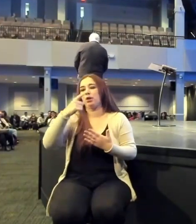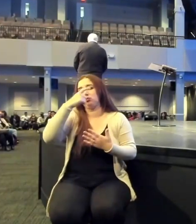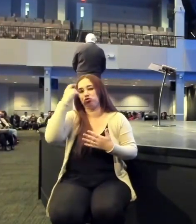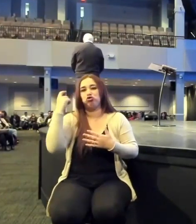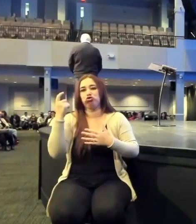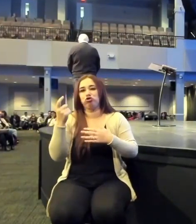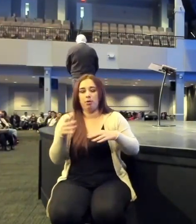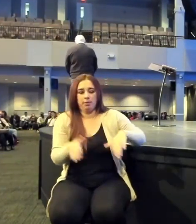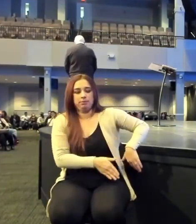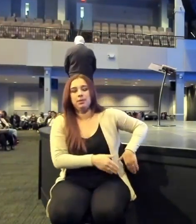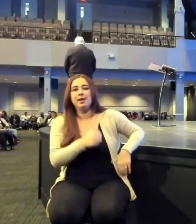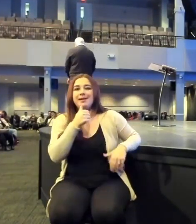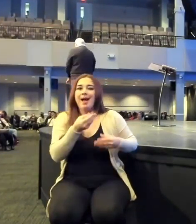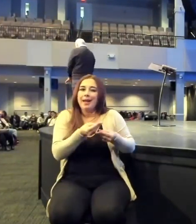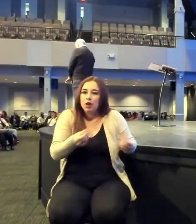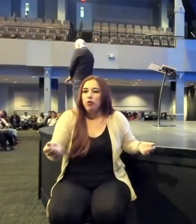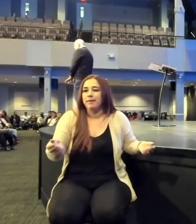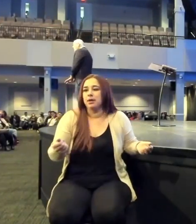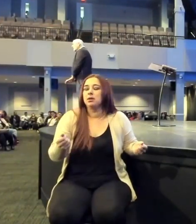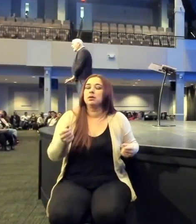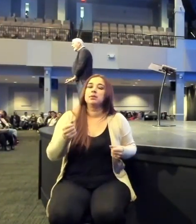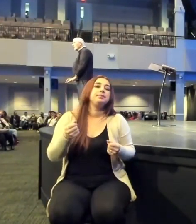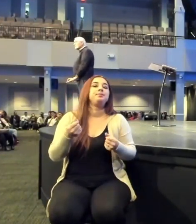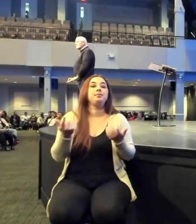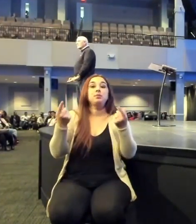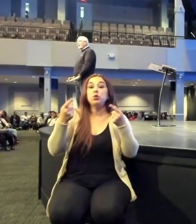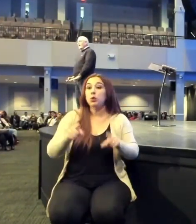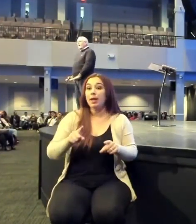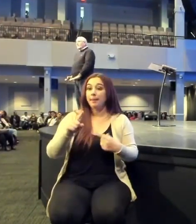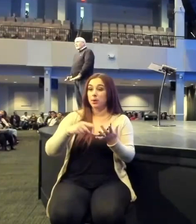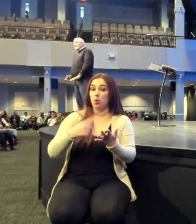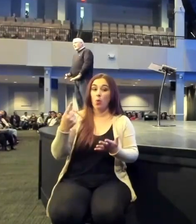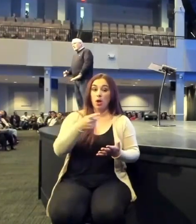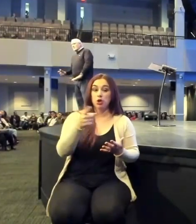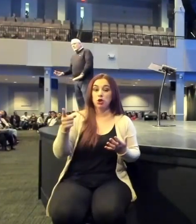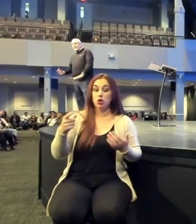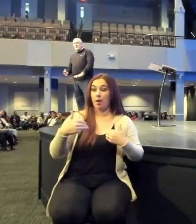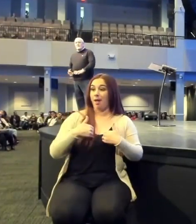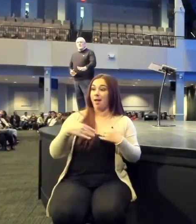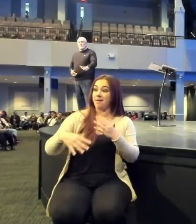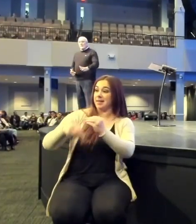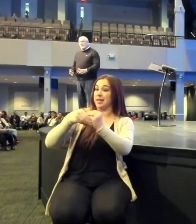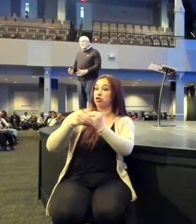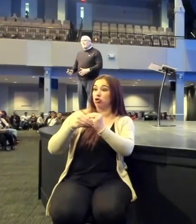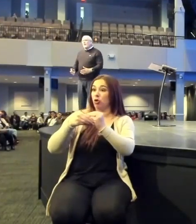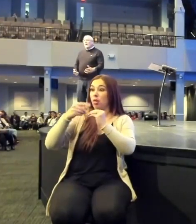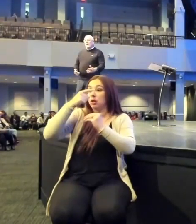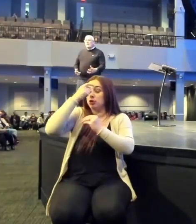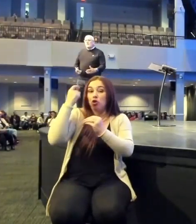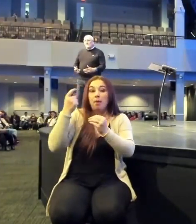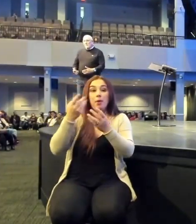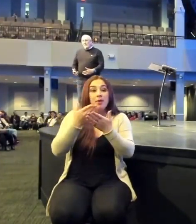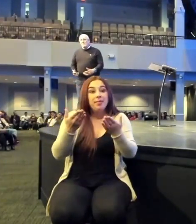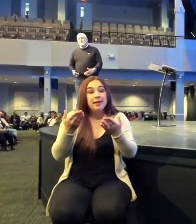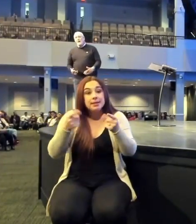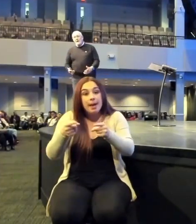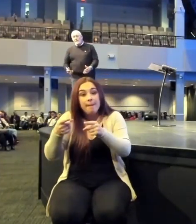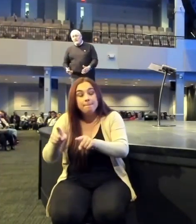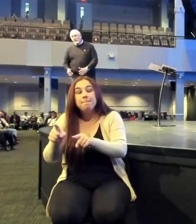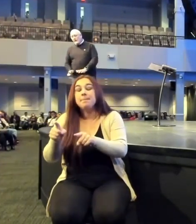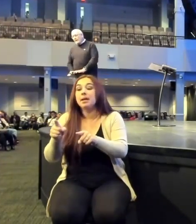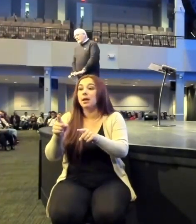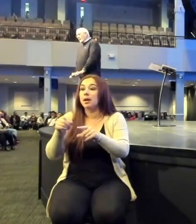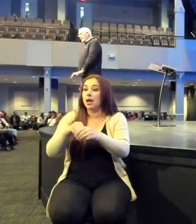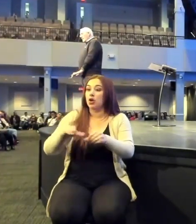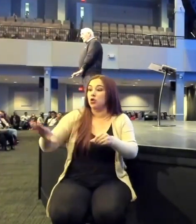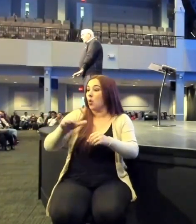under surface, okay? And then what happens when you have additional things that occur in your life or certain pressures that happen